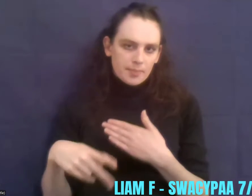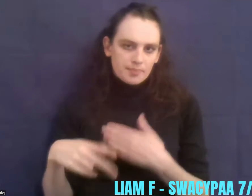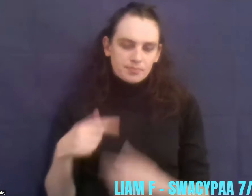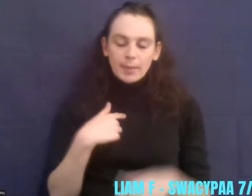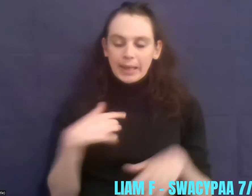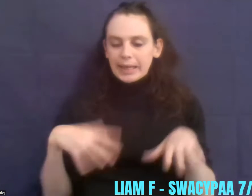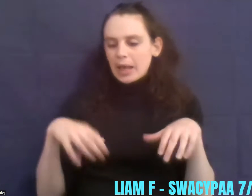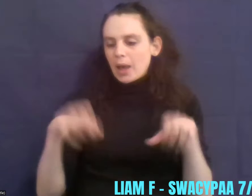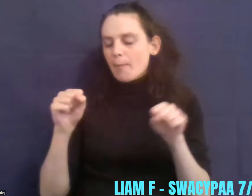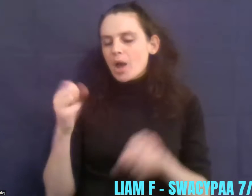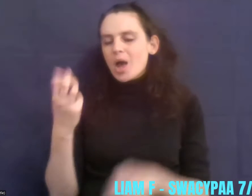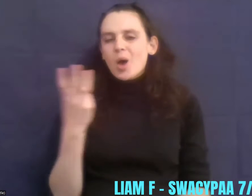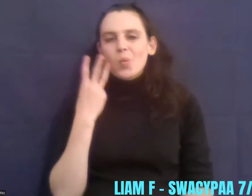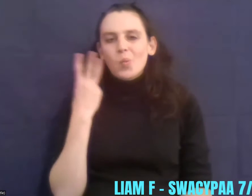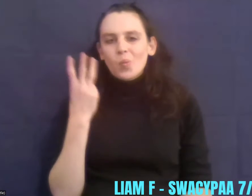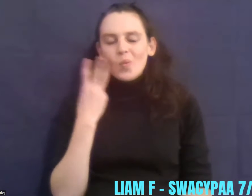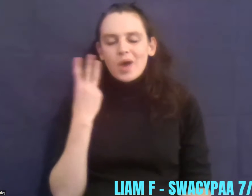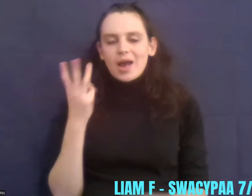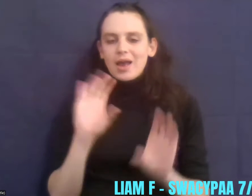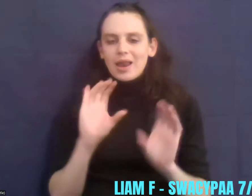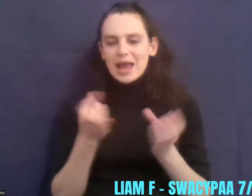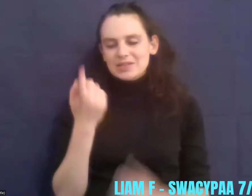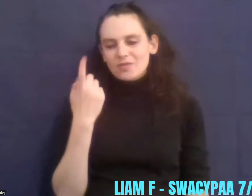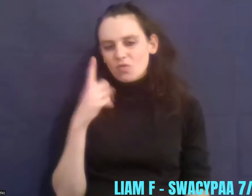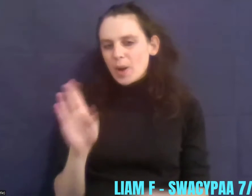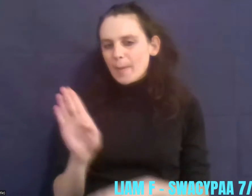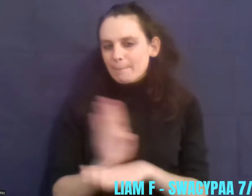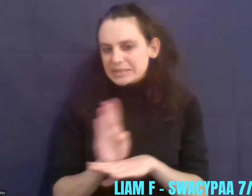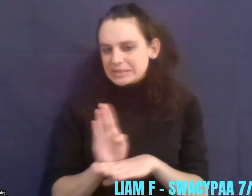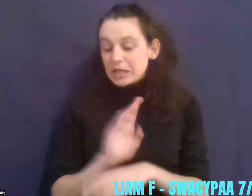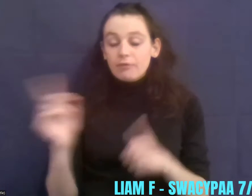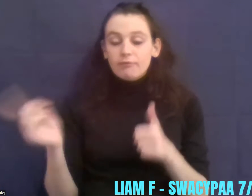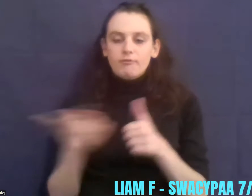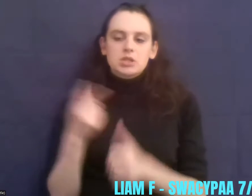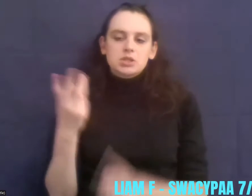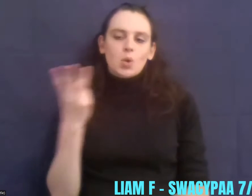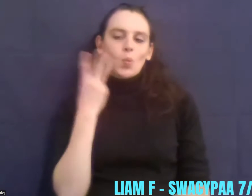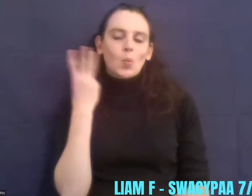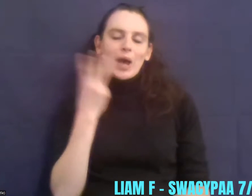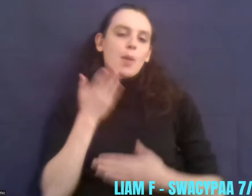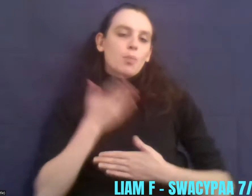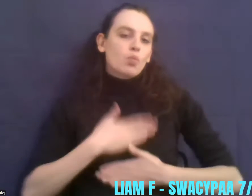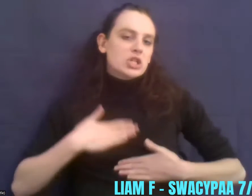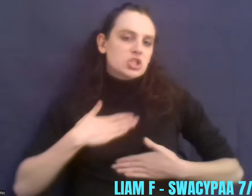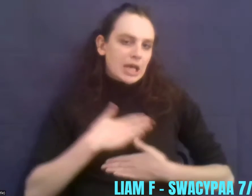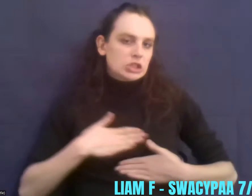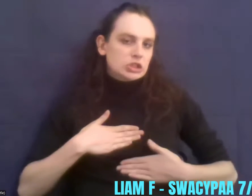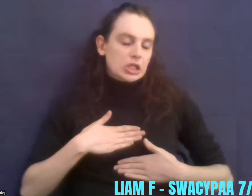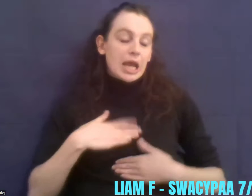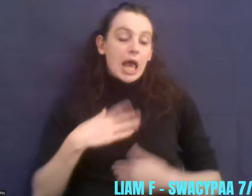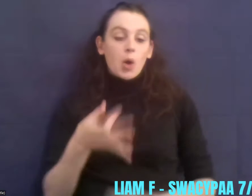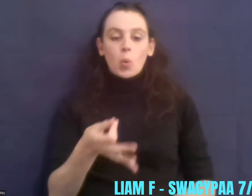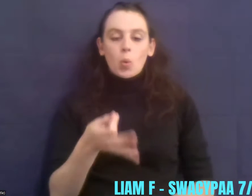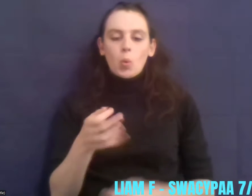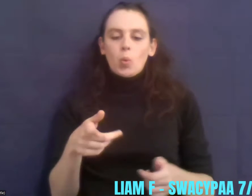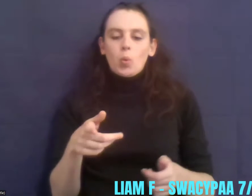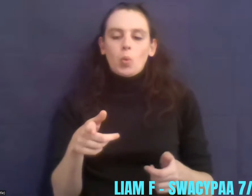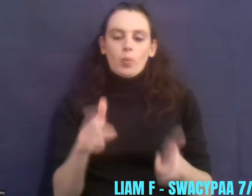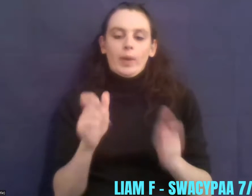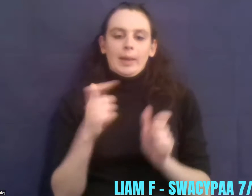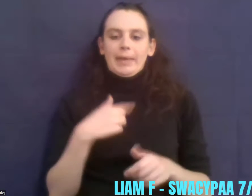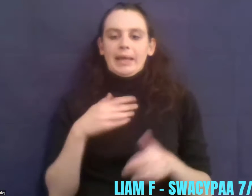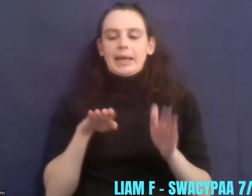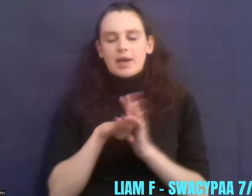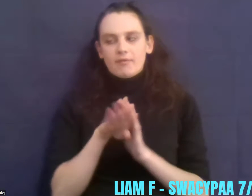for business credit, the first of which was wine appreciation, and quickly developed an appreciation for wine.